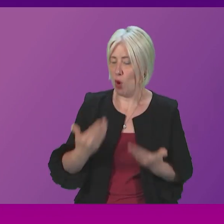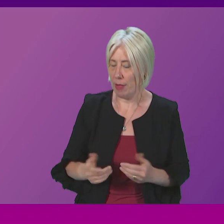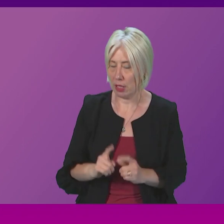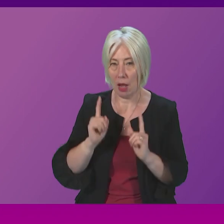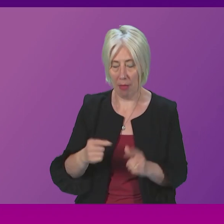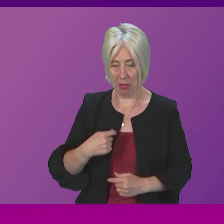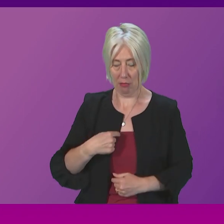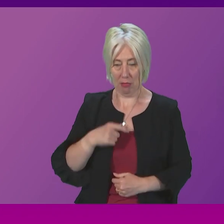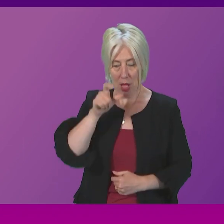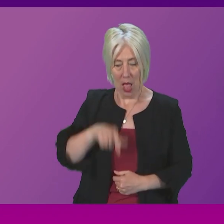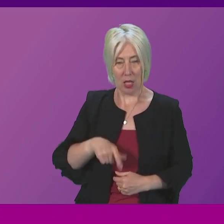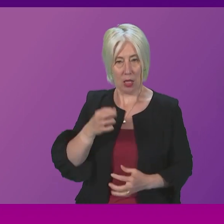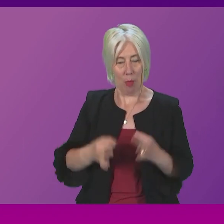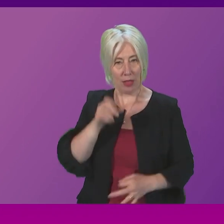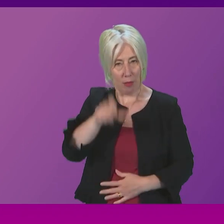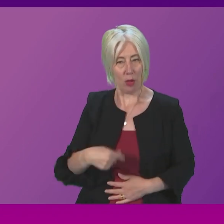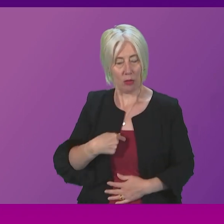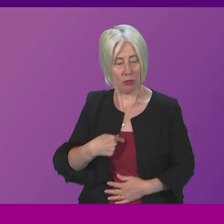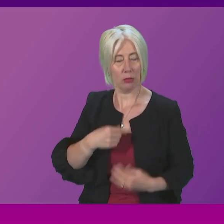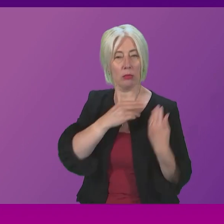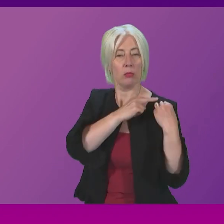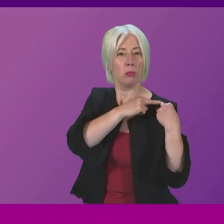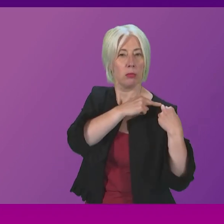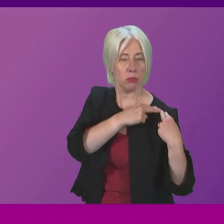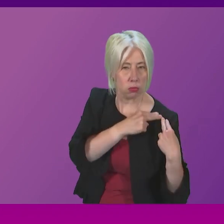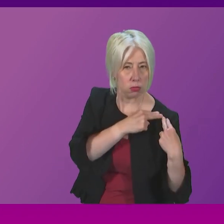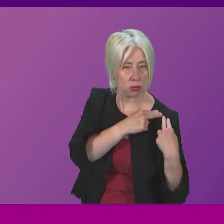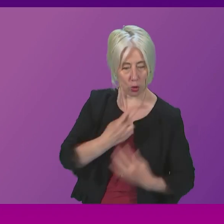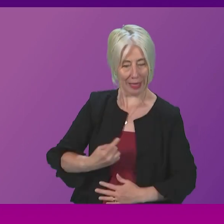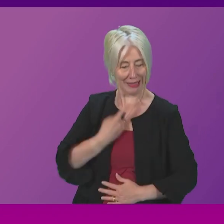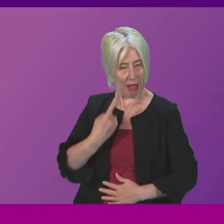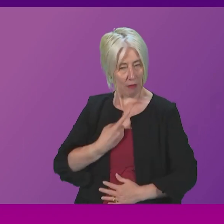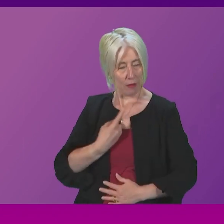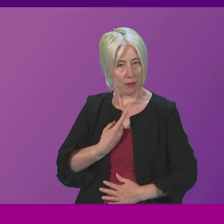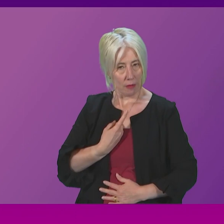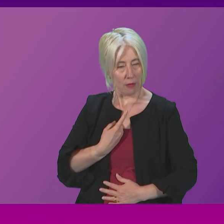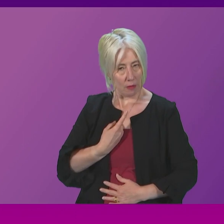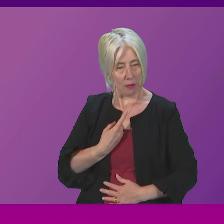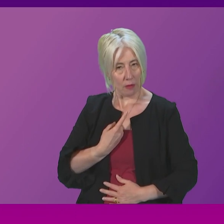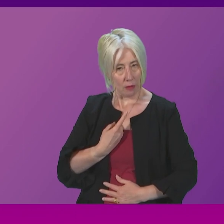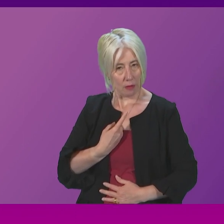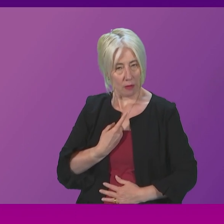as politicians, I think we have a duty to ourselves and to our